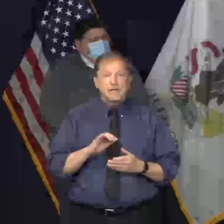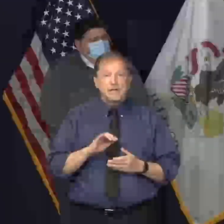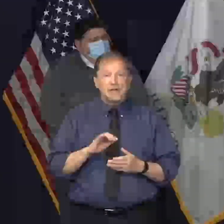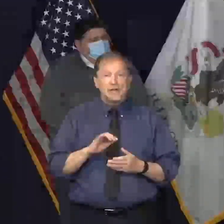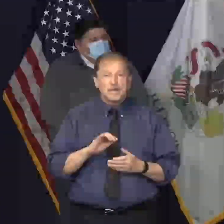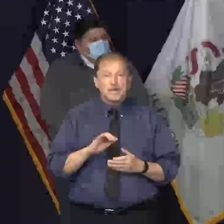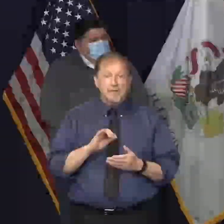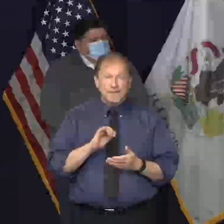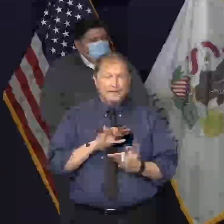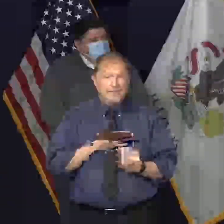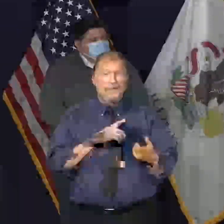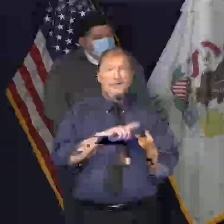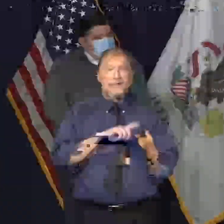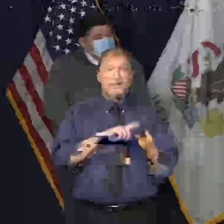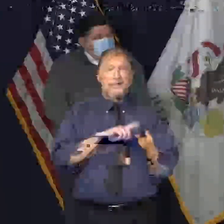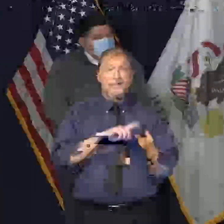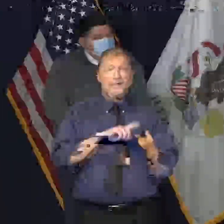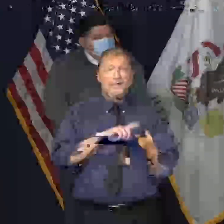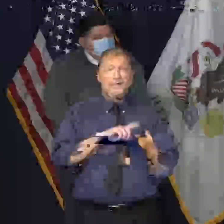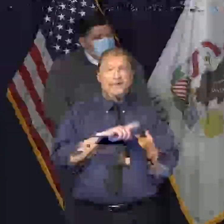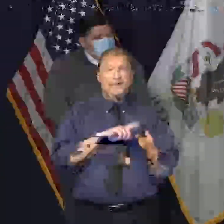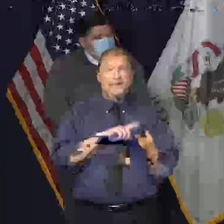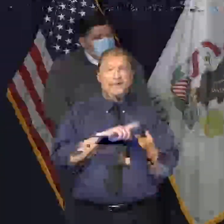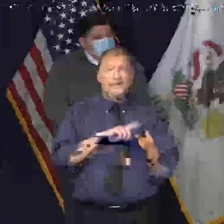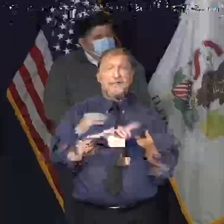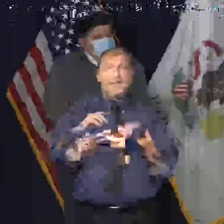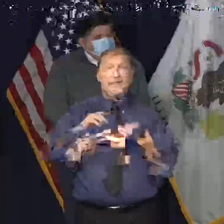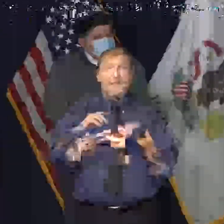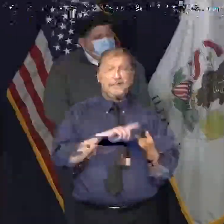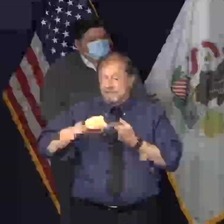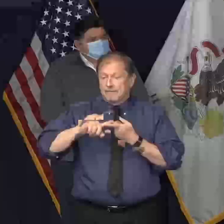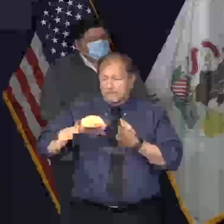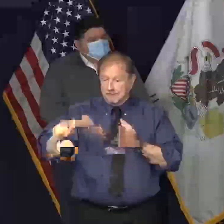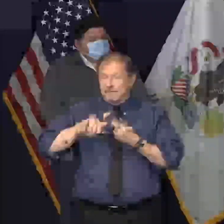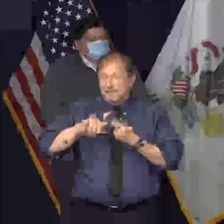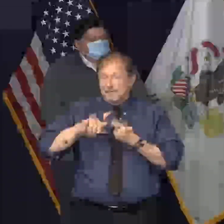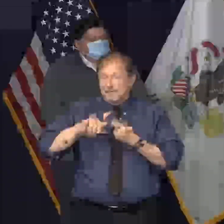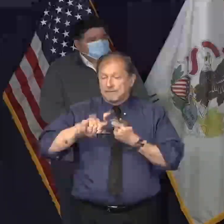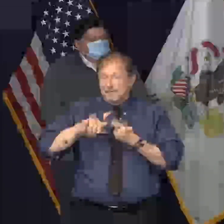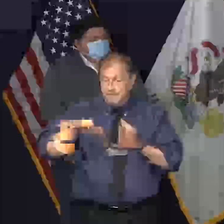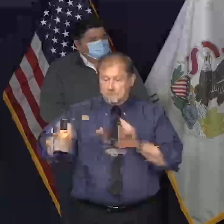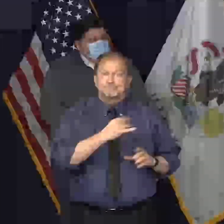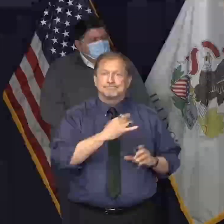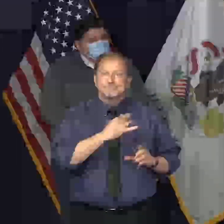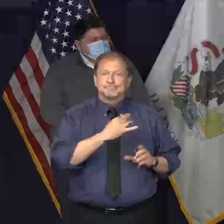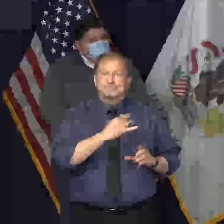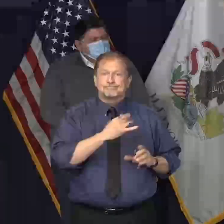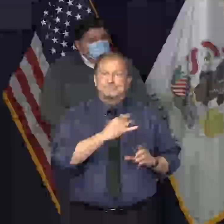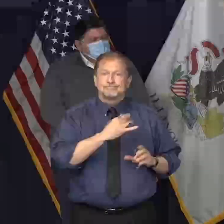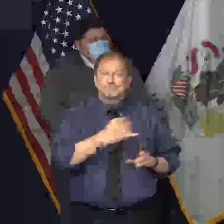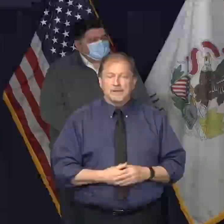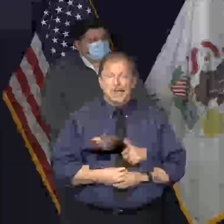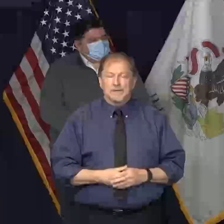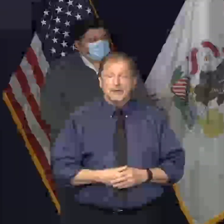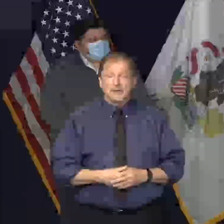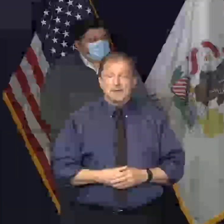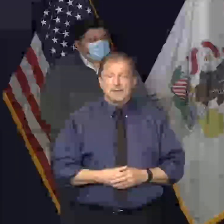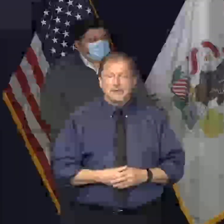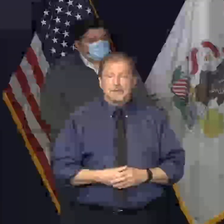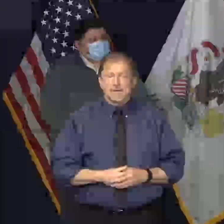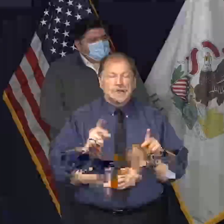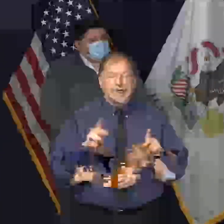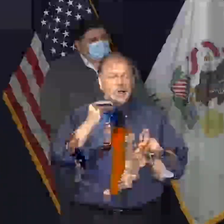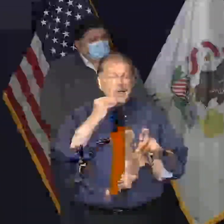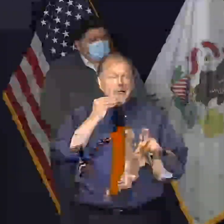friends and family members of friends. Many of us are unable to stay home because we work in essential areas of the